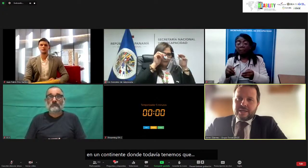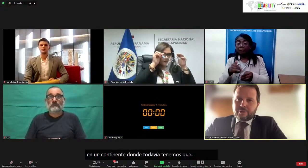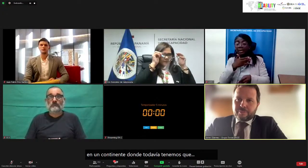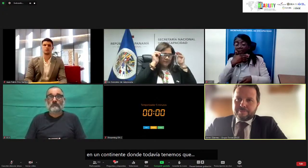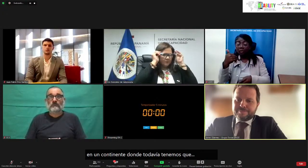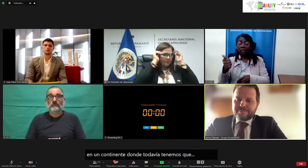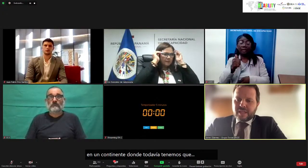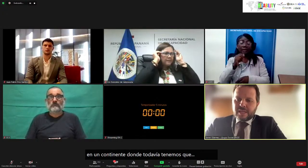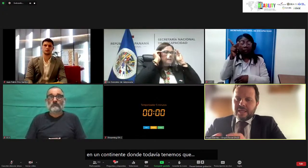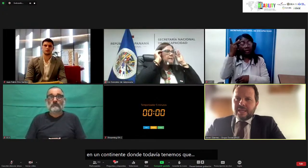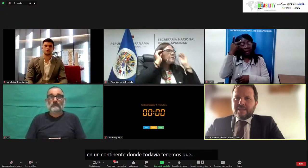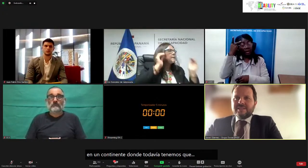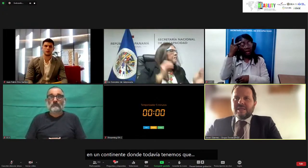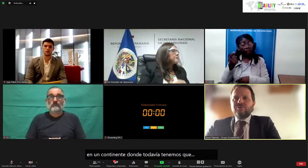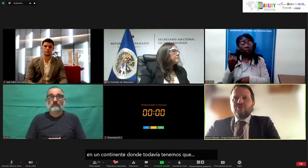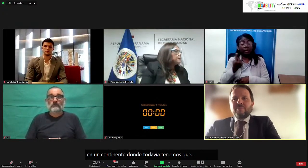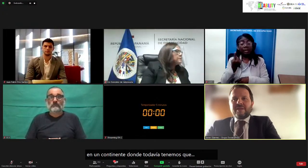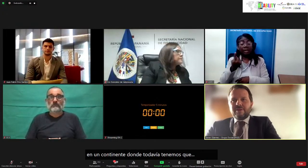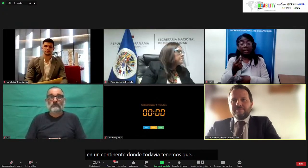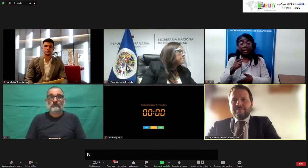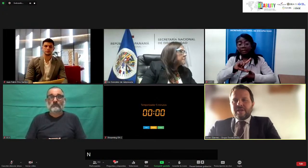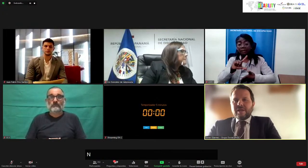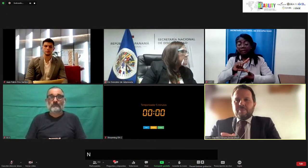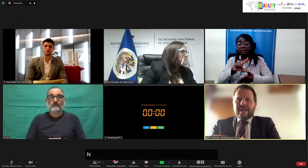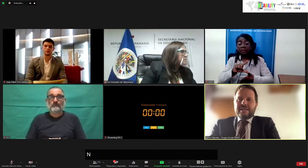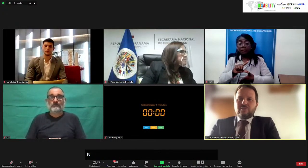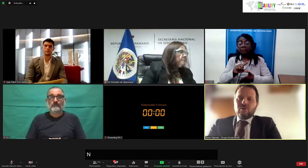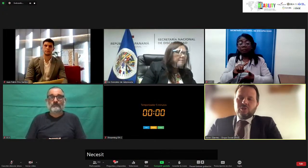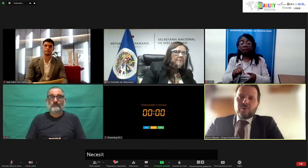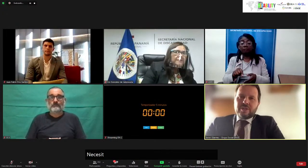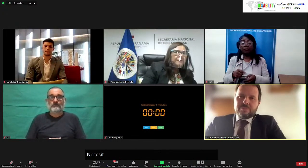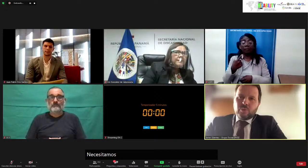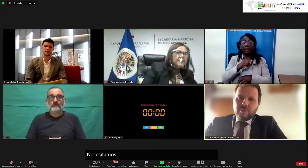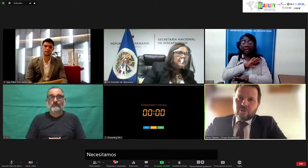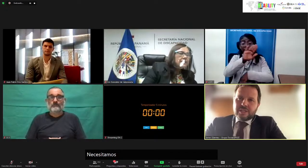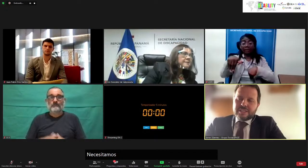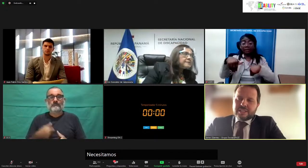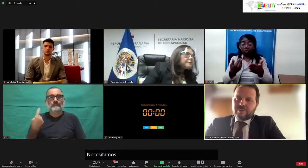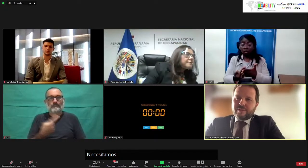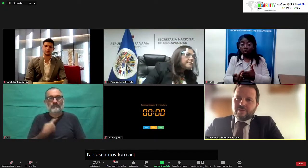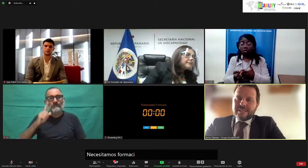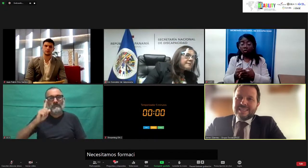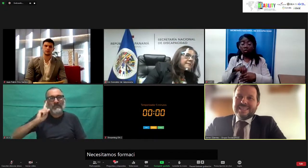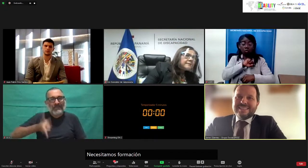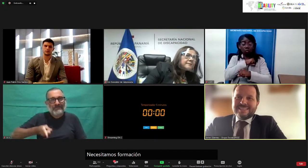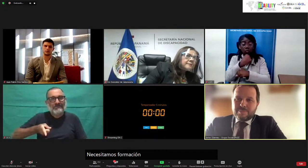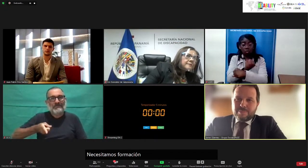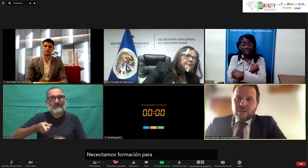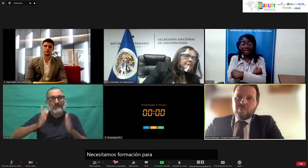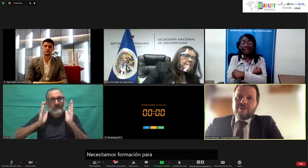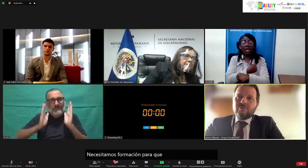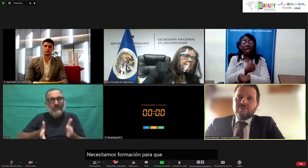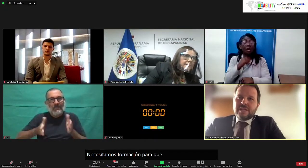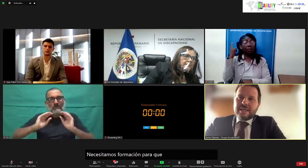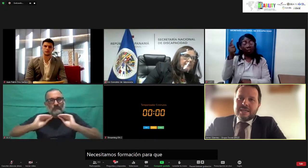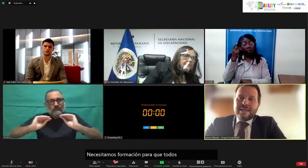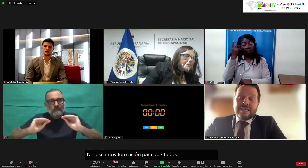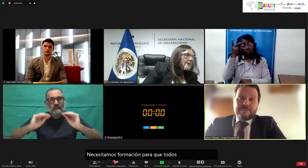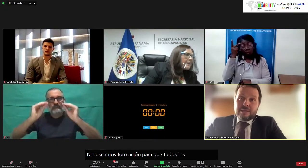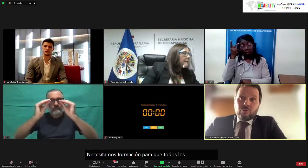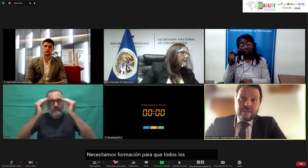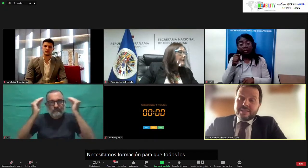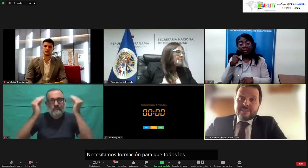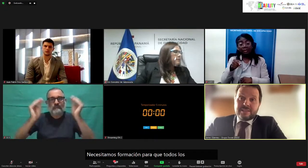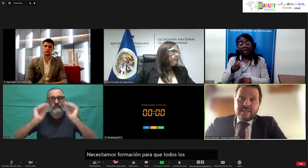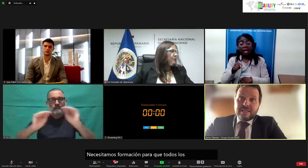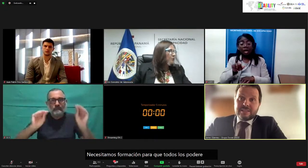that will better the public policies of the regions we need training so that all public powers and associations we